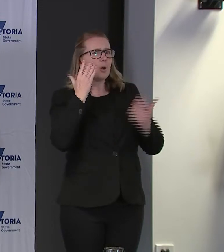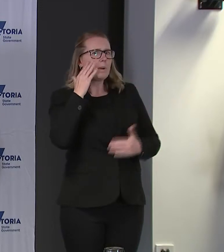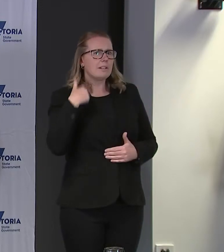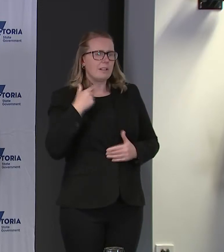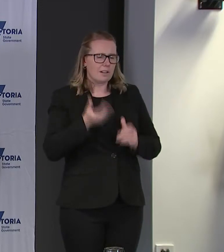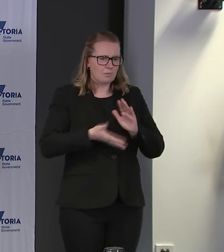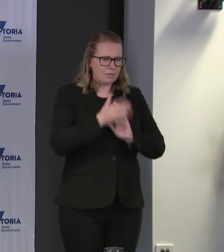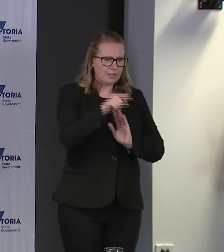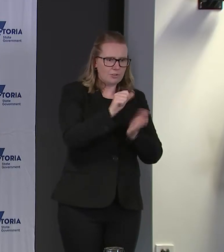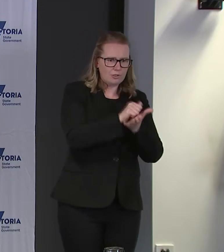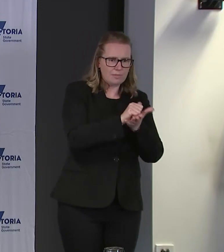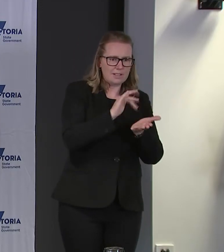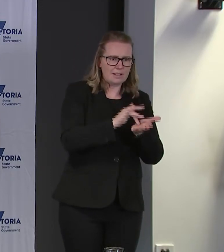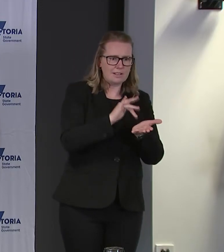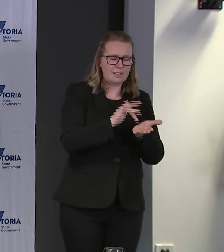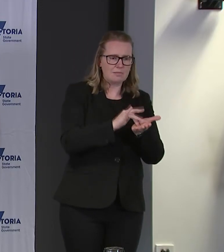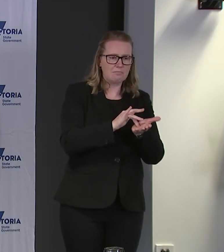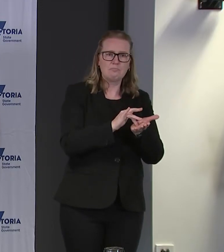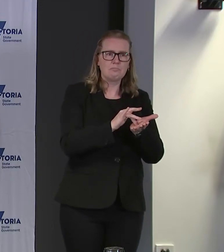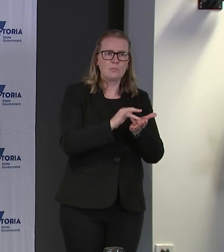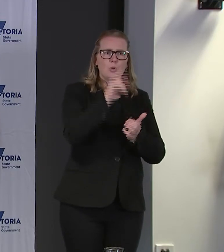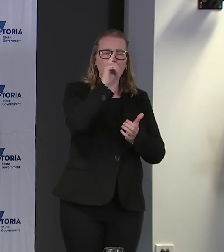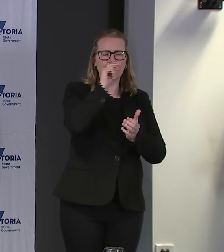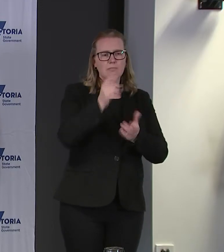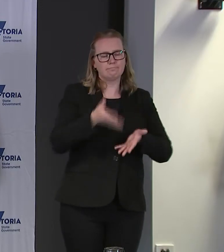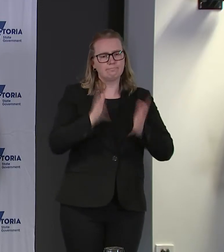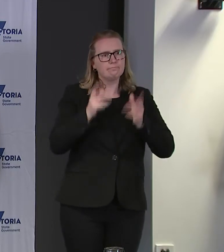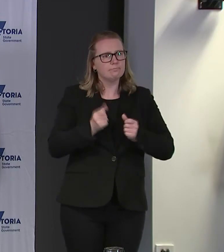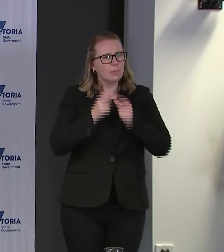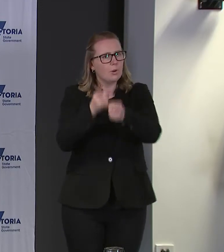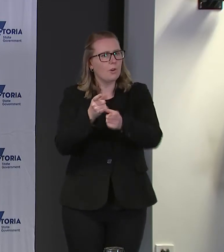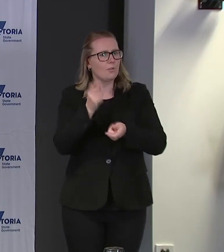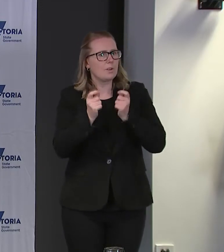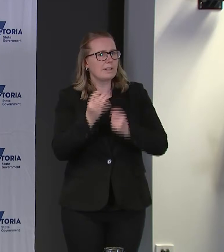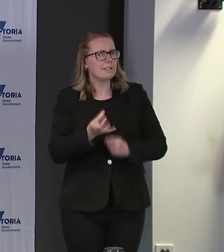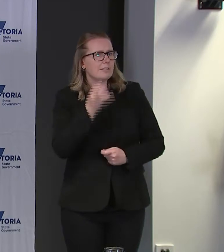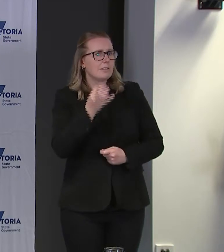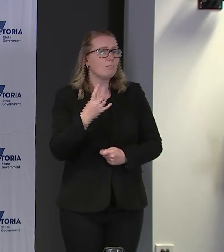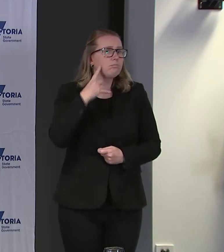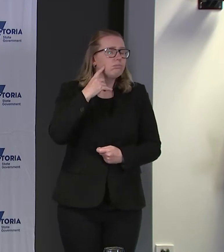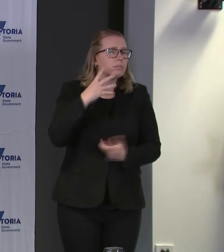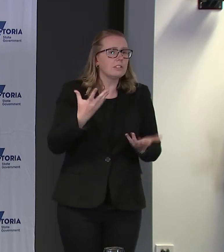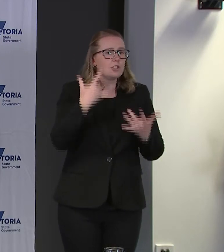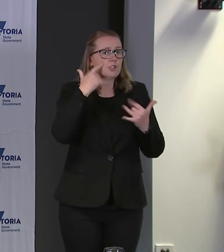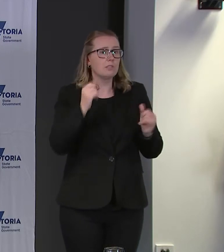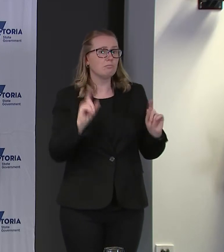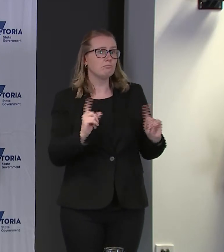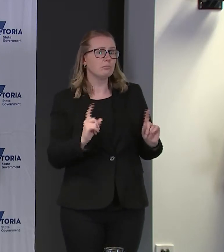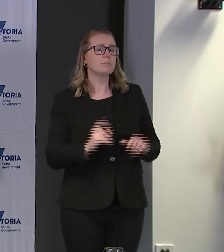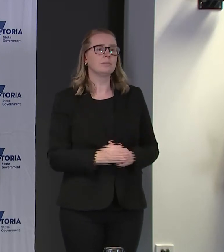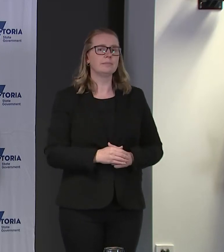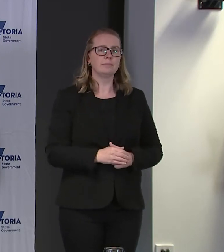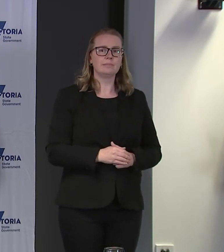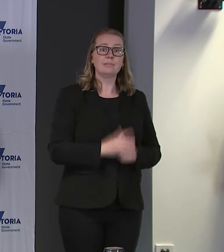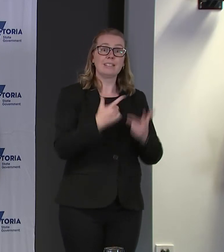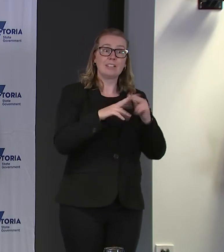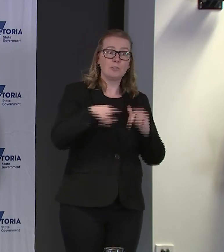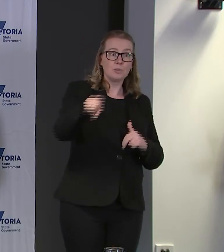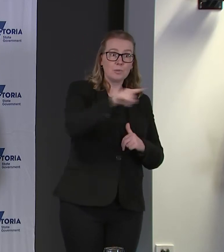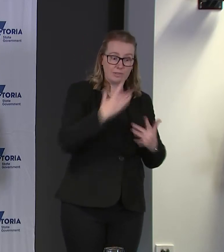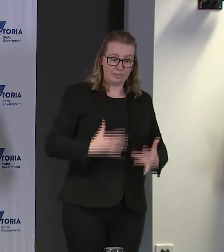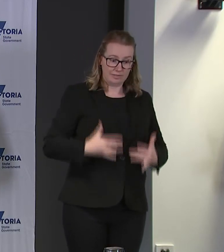you should think about getting tested, and certainly if you're symptomatic, to get tested. And to